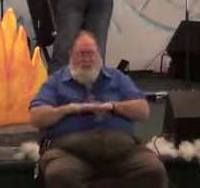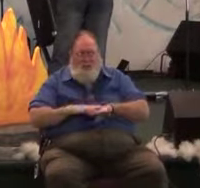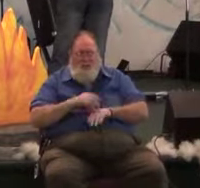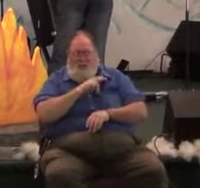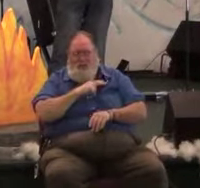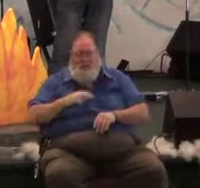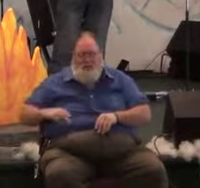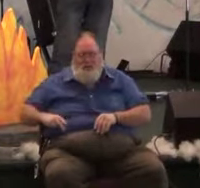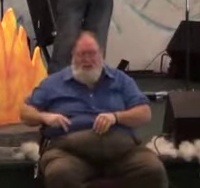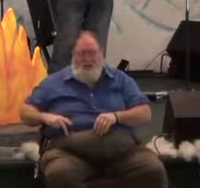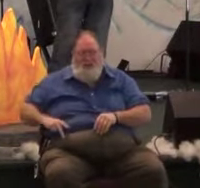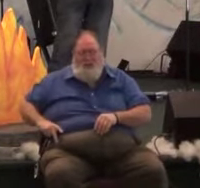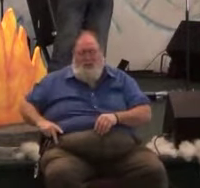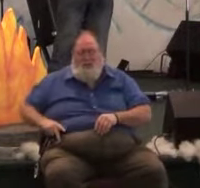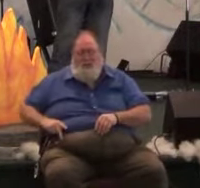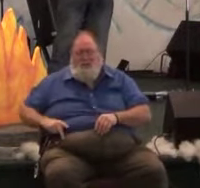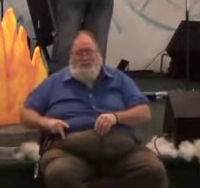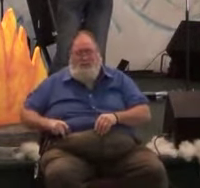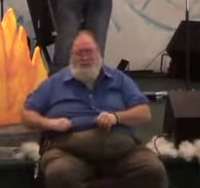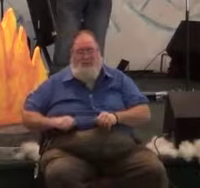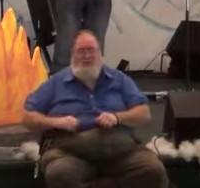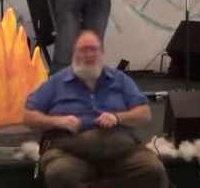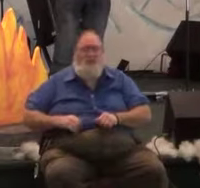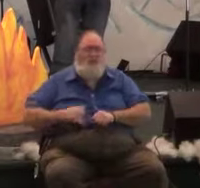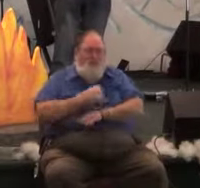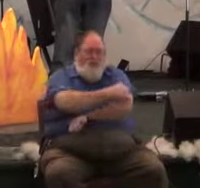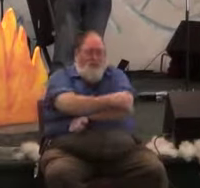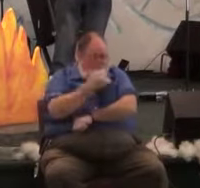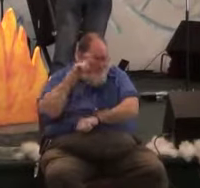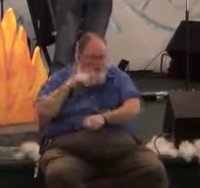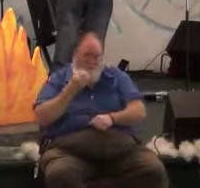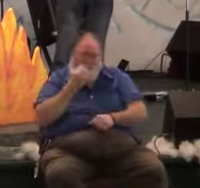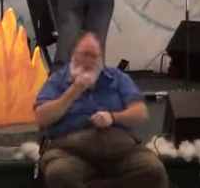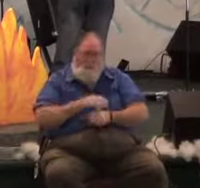supply. See, they got an audience. They all joined together.